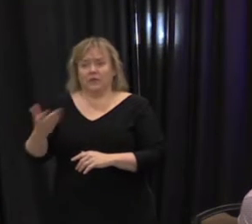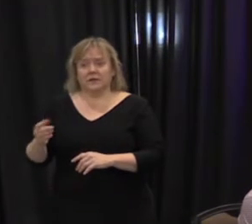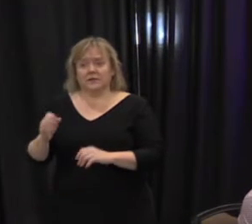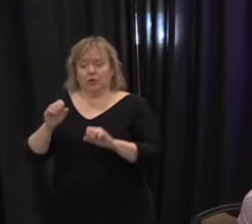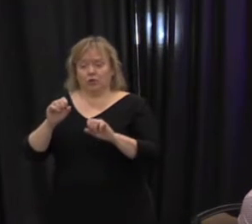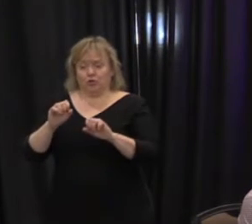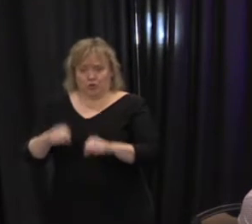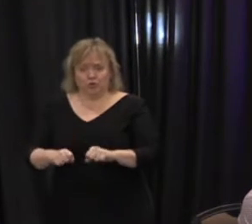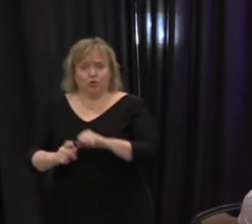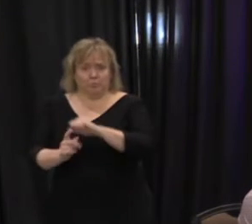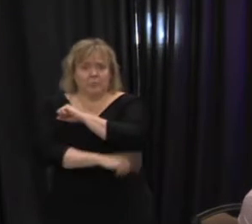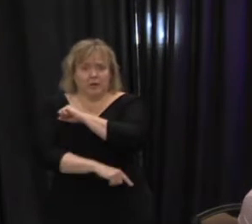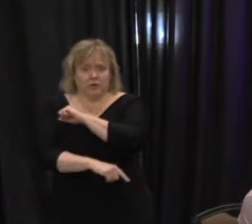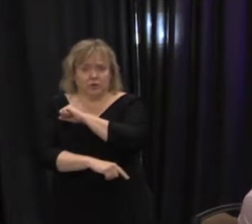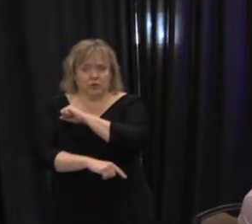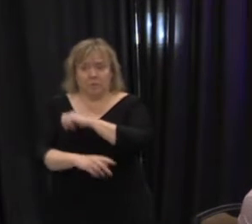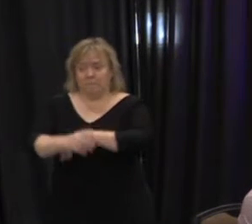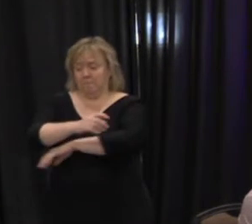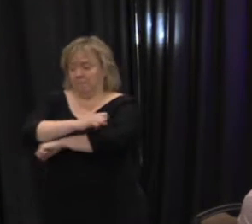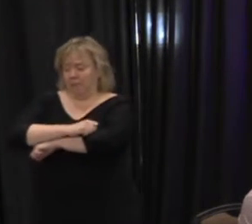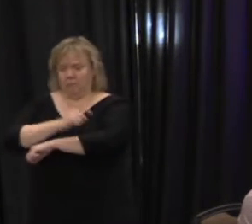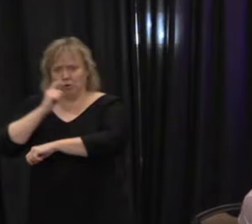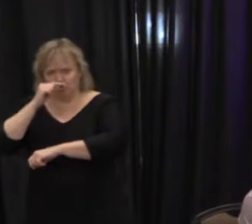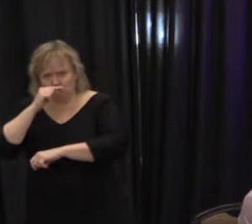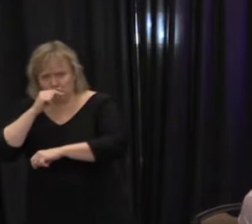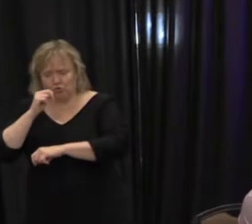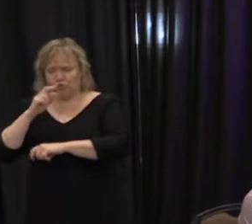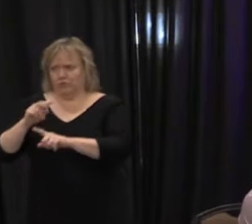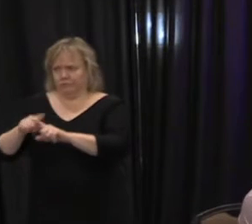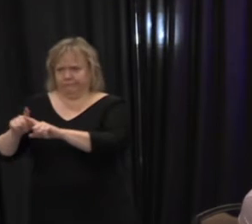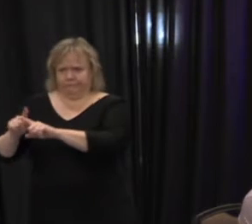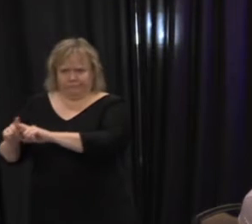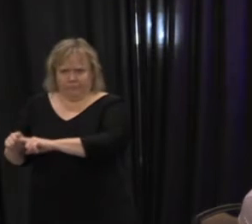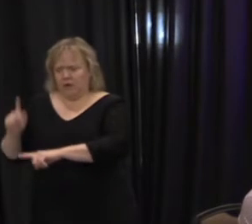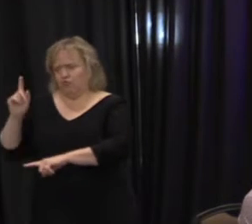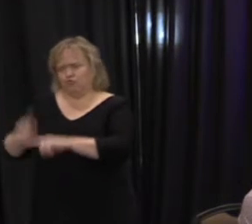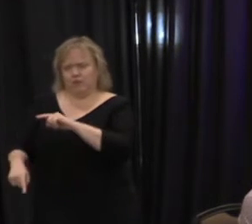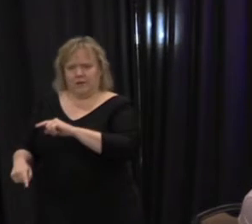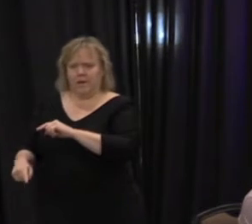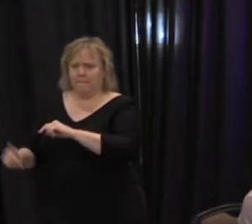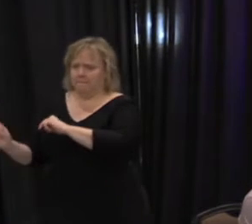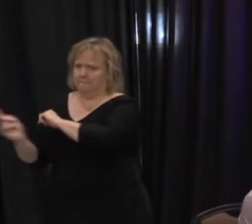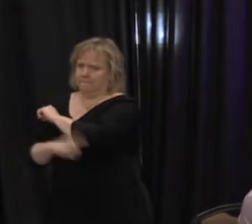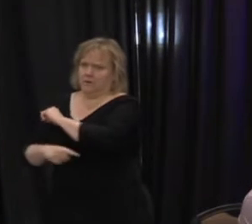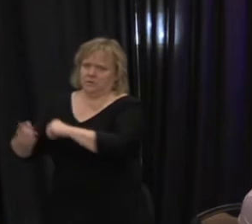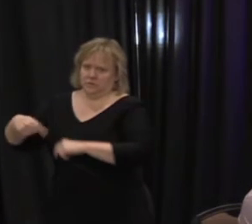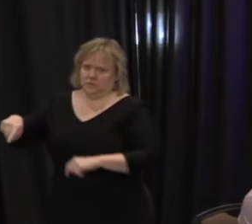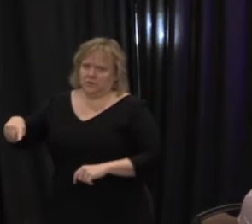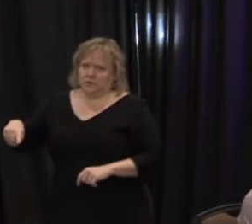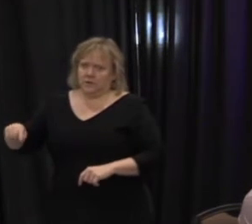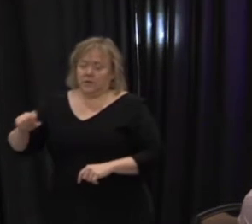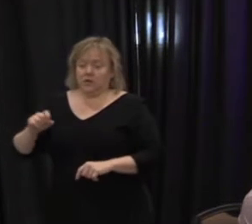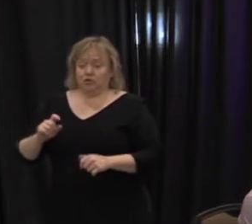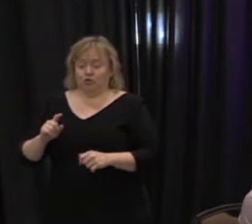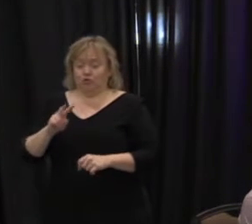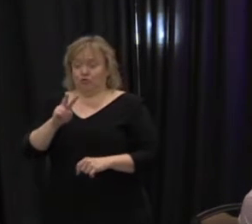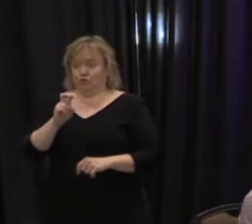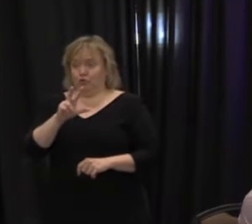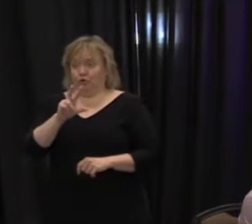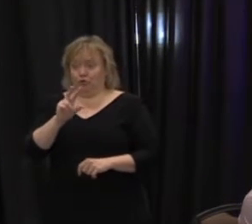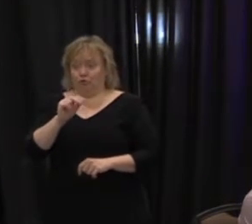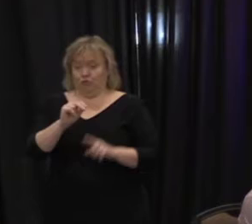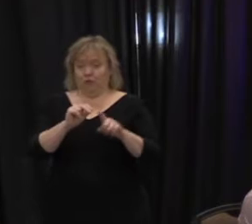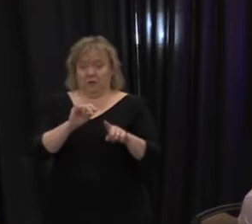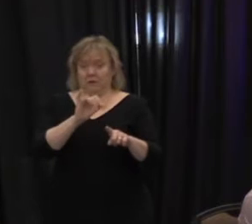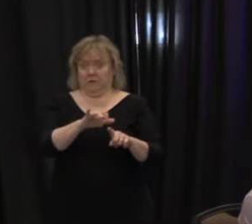punishable, the platform itself can't be punished. So this was the first attempt to roll back those protections, particularly